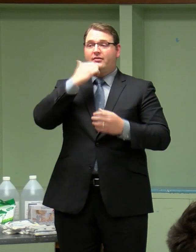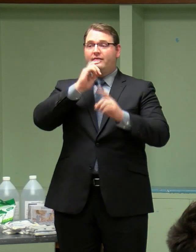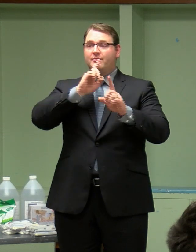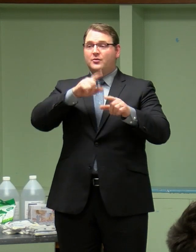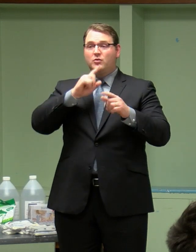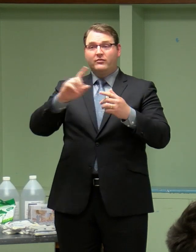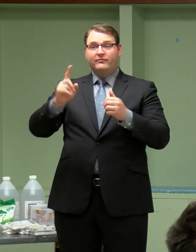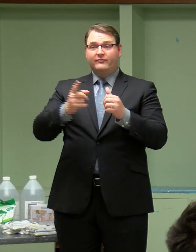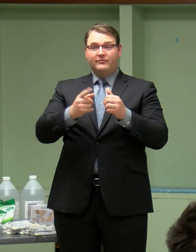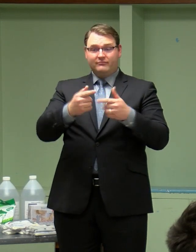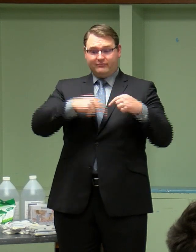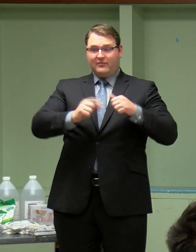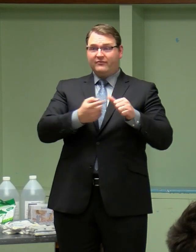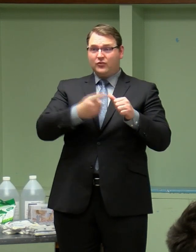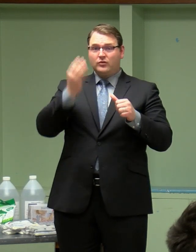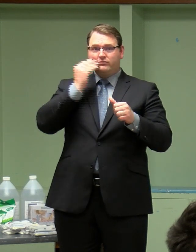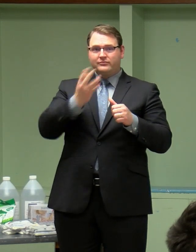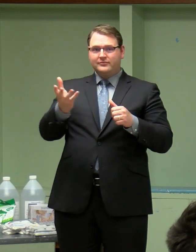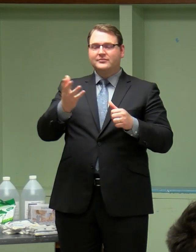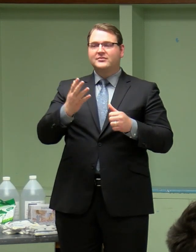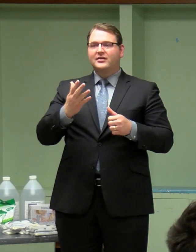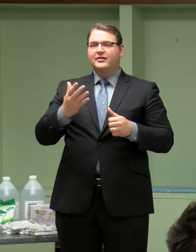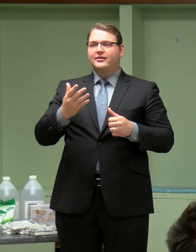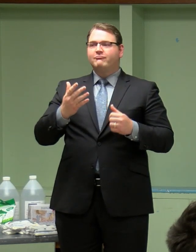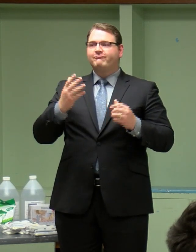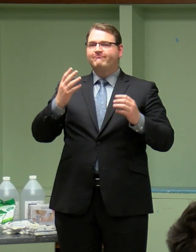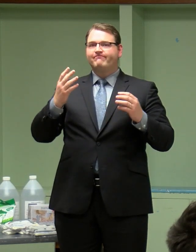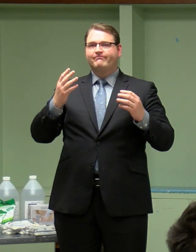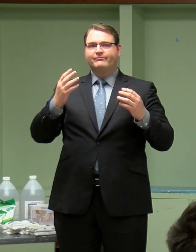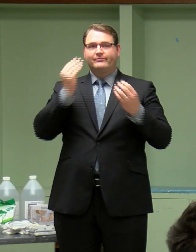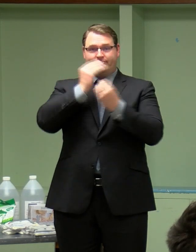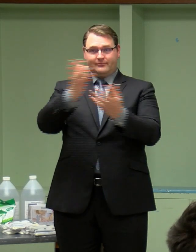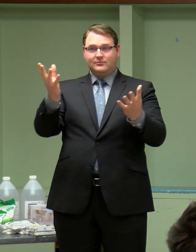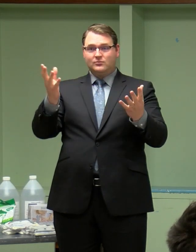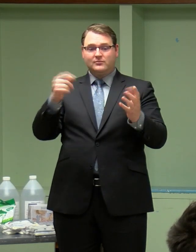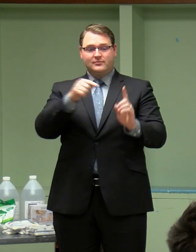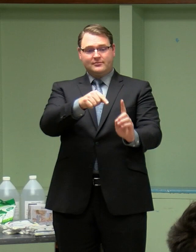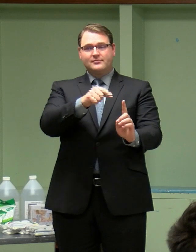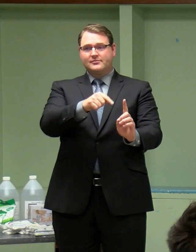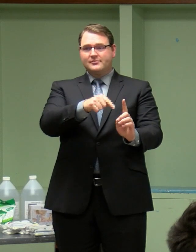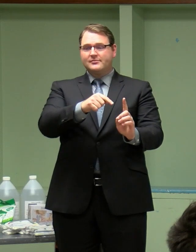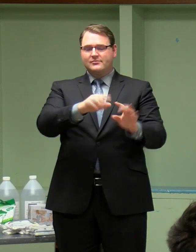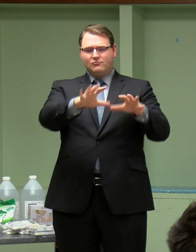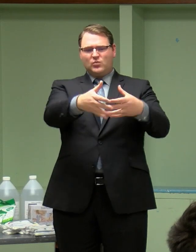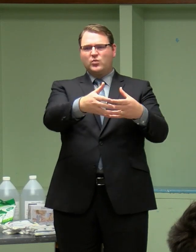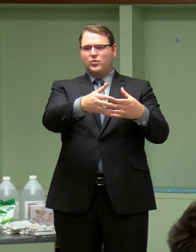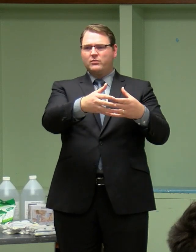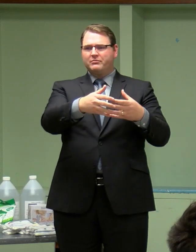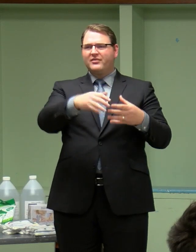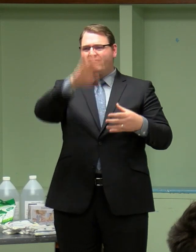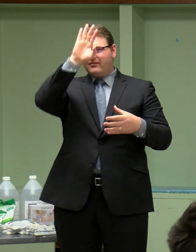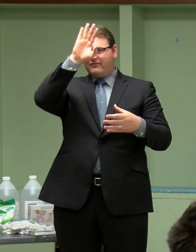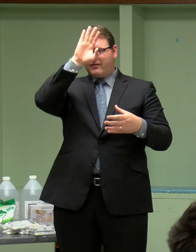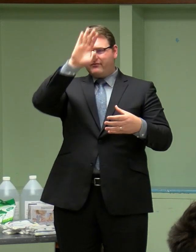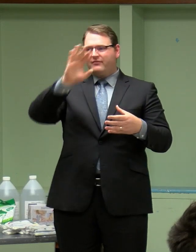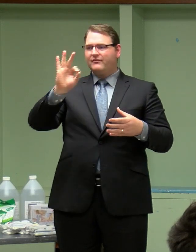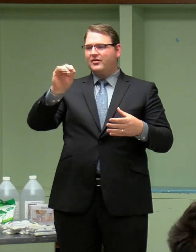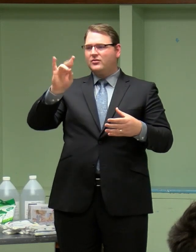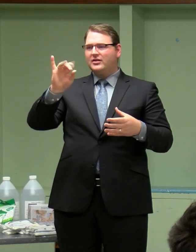report, I also want to publicly acknowledge the incredible work that the Firefighter Foundation of Houston has done